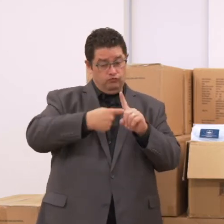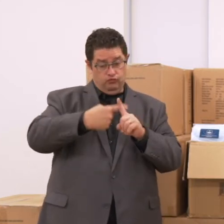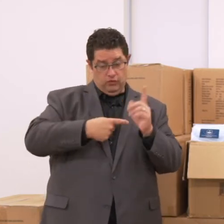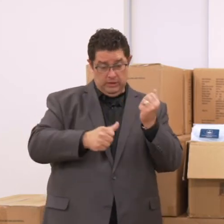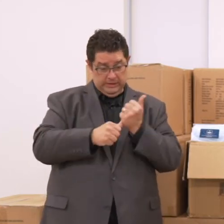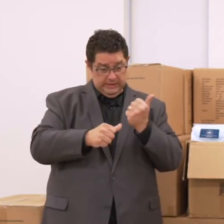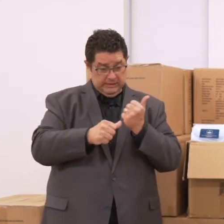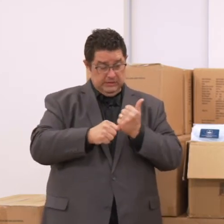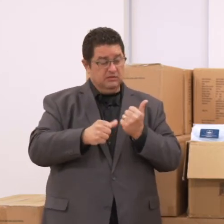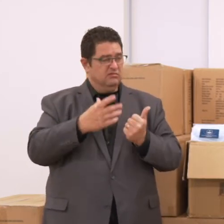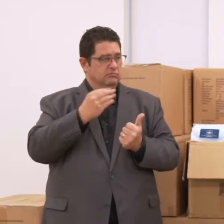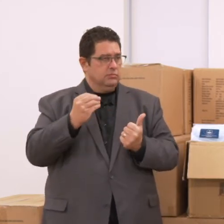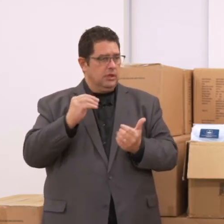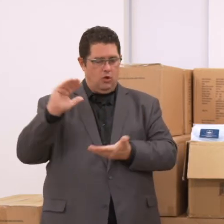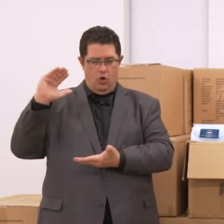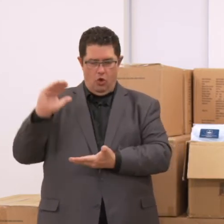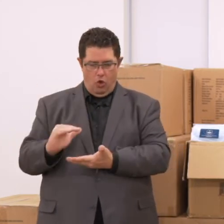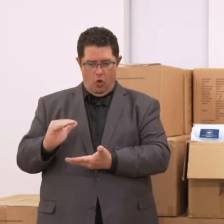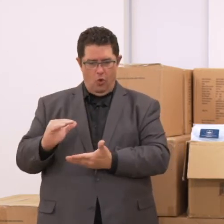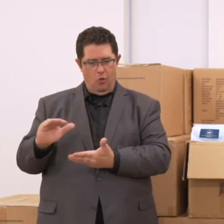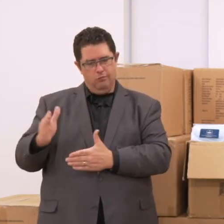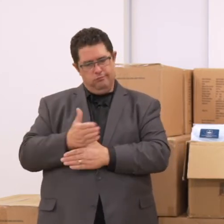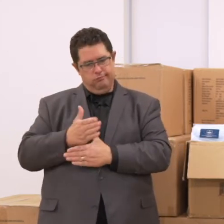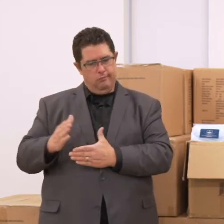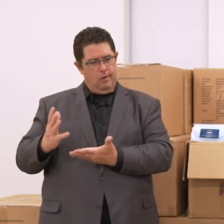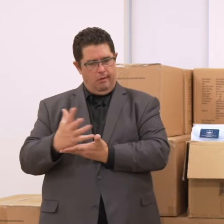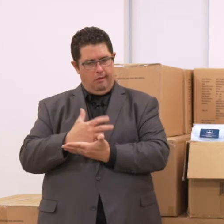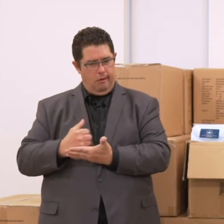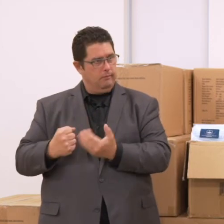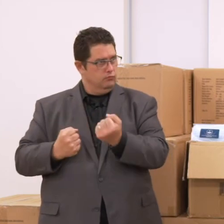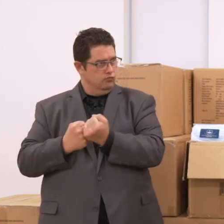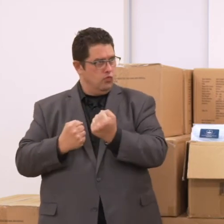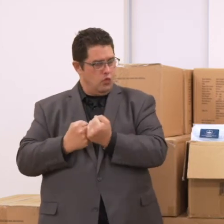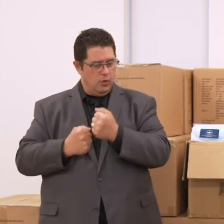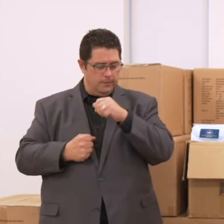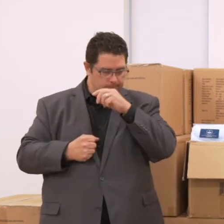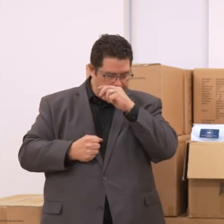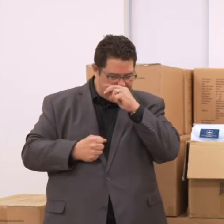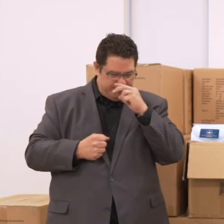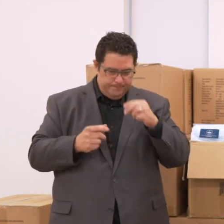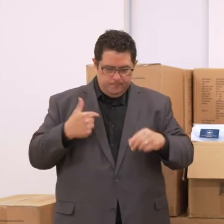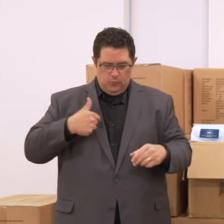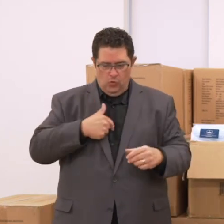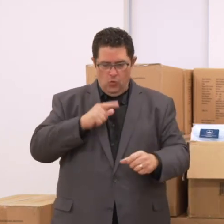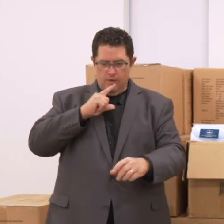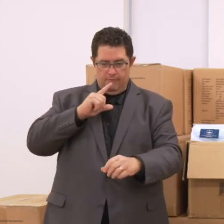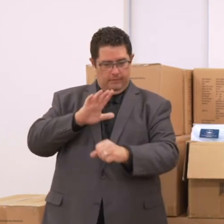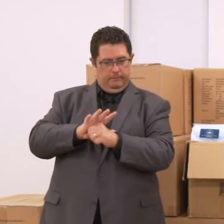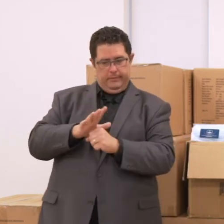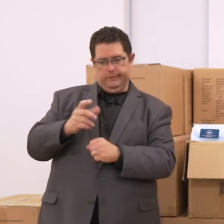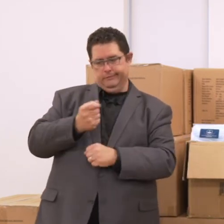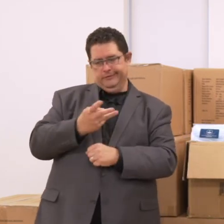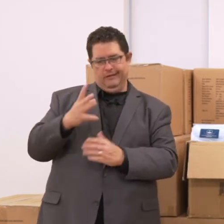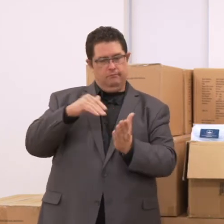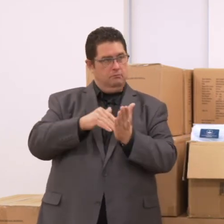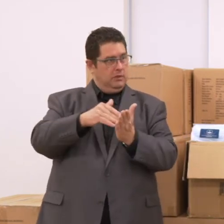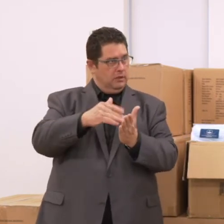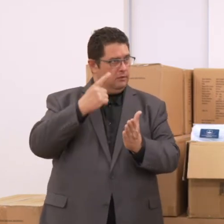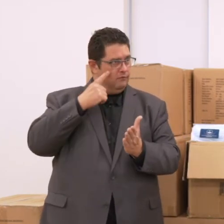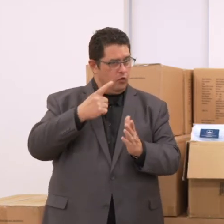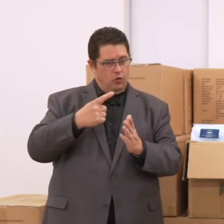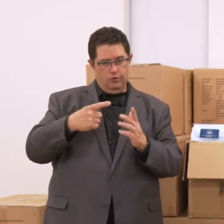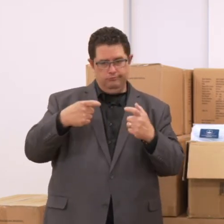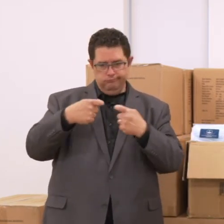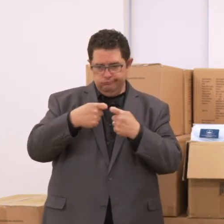for low and moderate income mortgage support. In addition, we have committed several $1 million to utility relief, and I expect